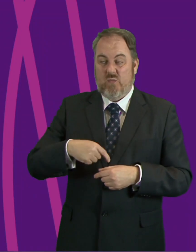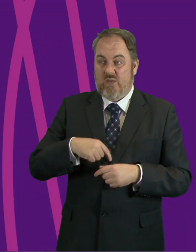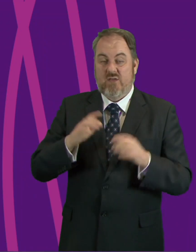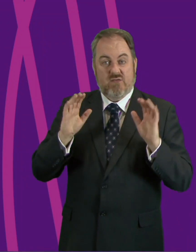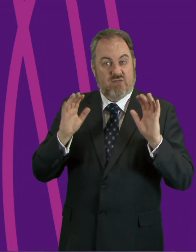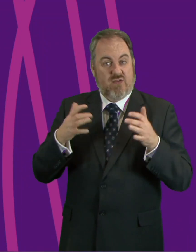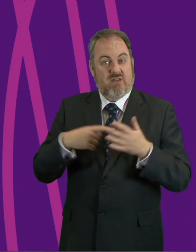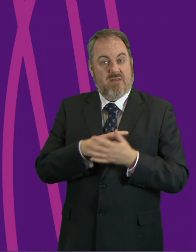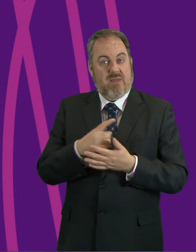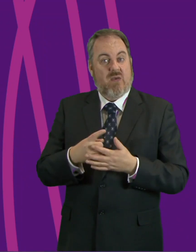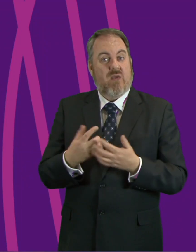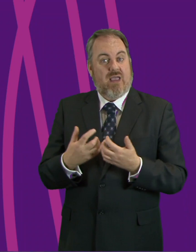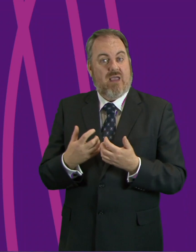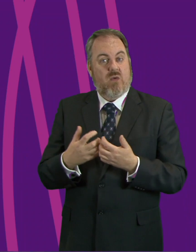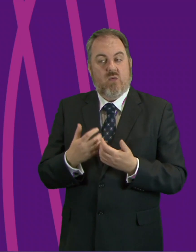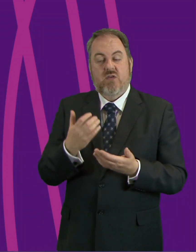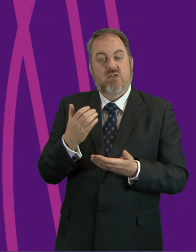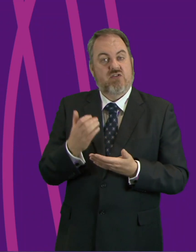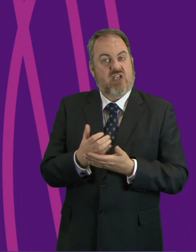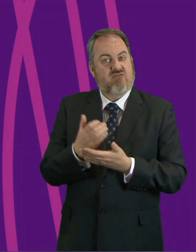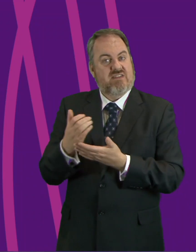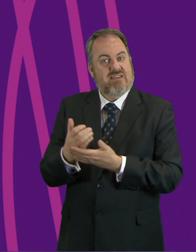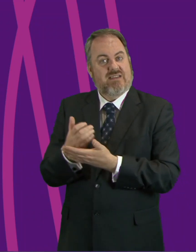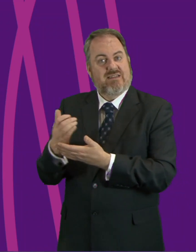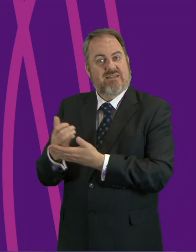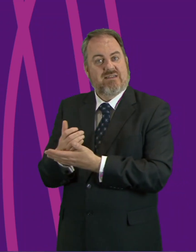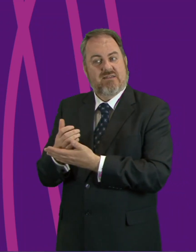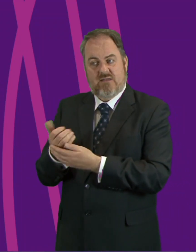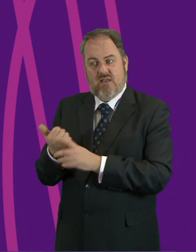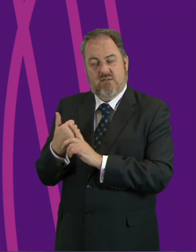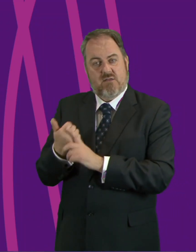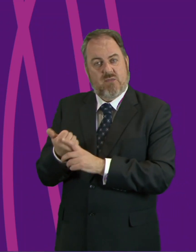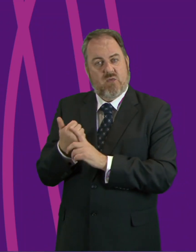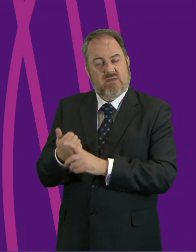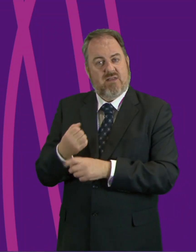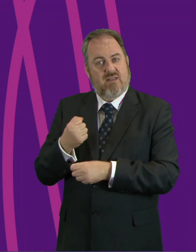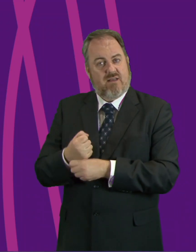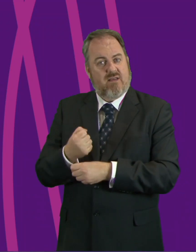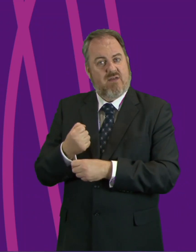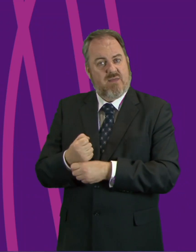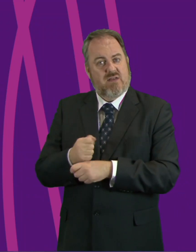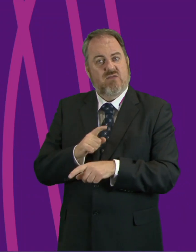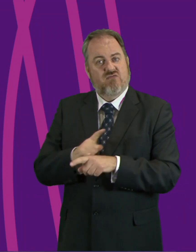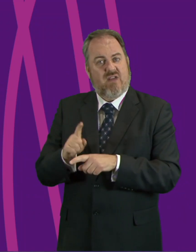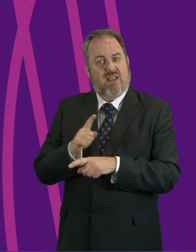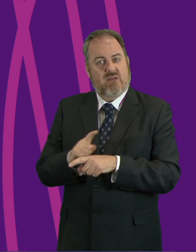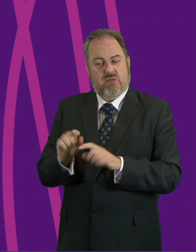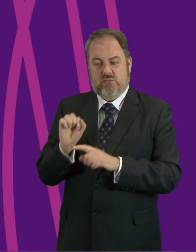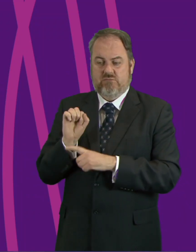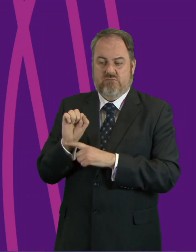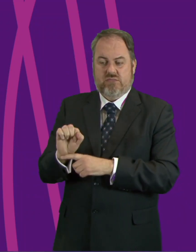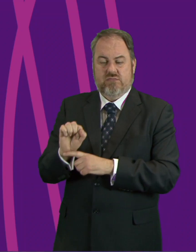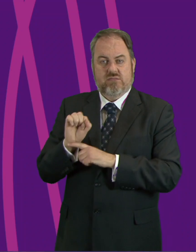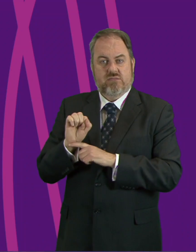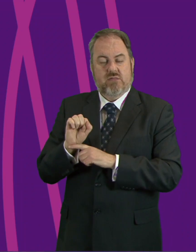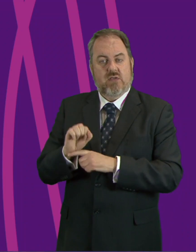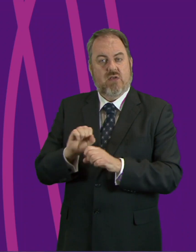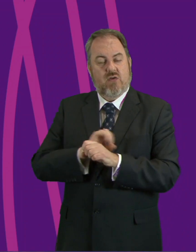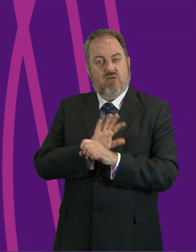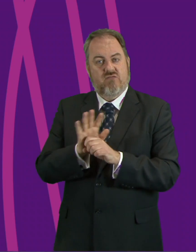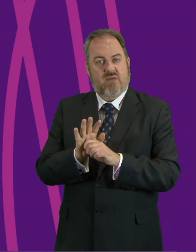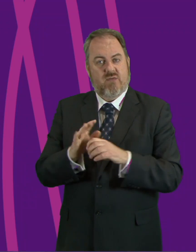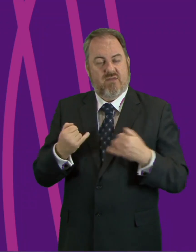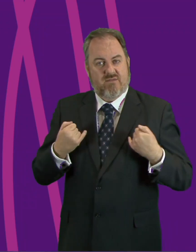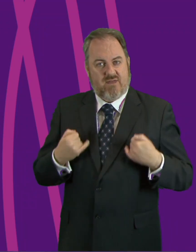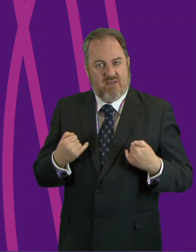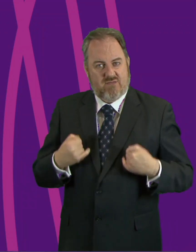of the third sector and the charities in supporting the government's effort to tackle COVID-19. As we move forward and